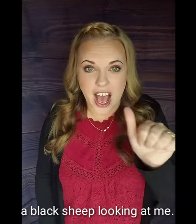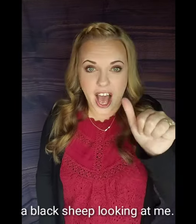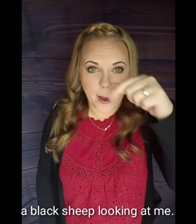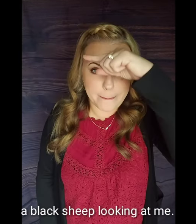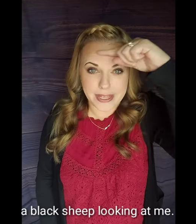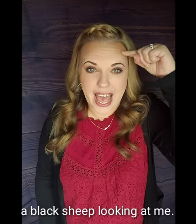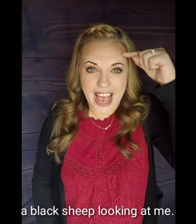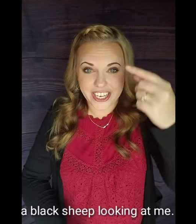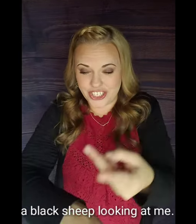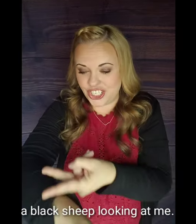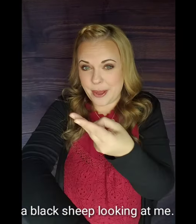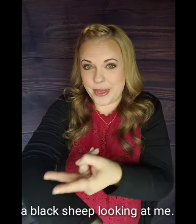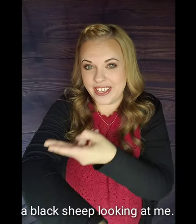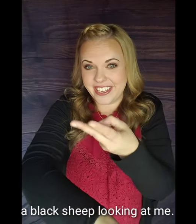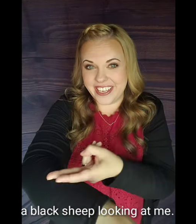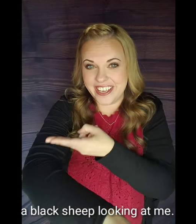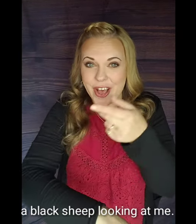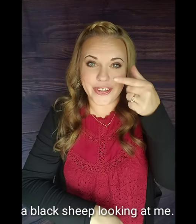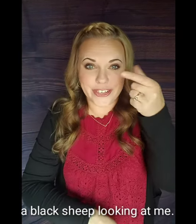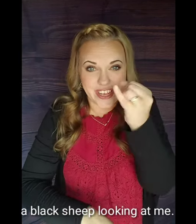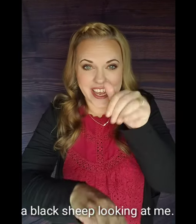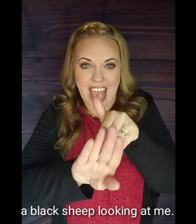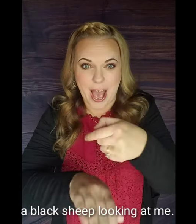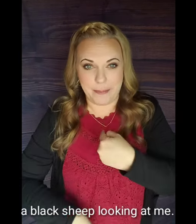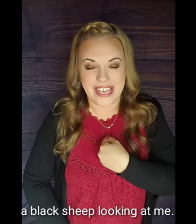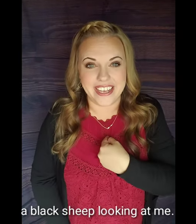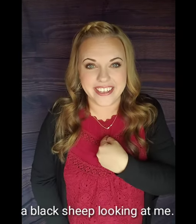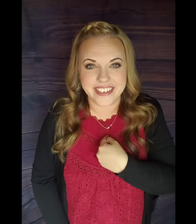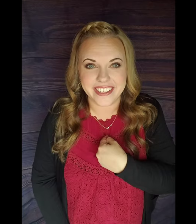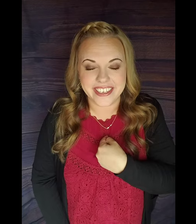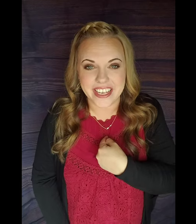a black sheep looking at me.